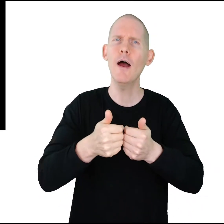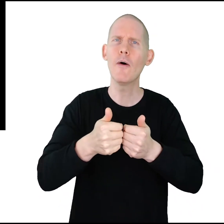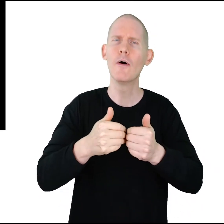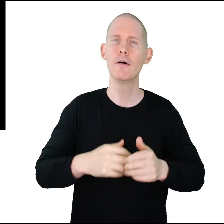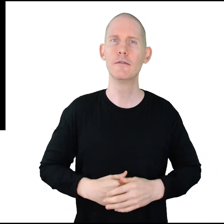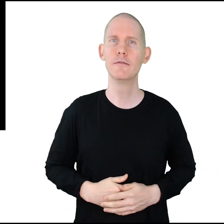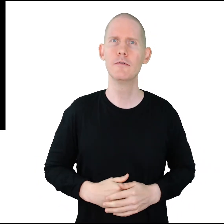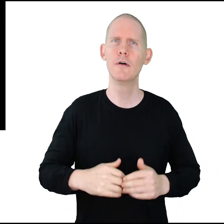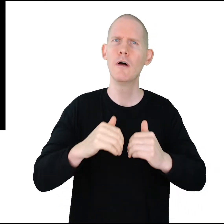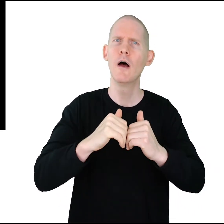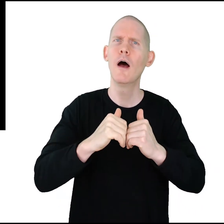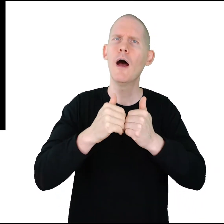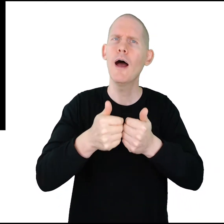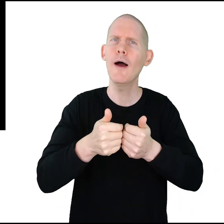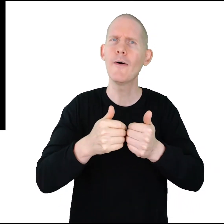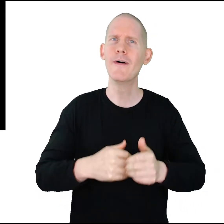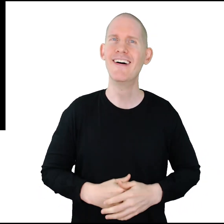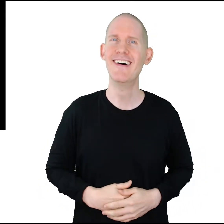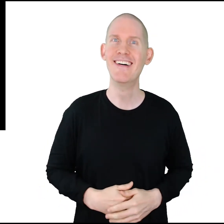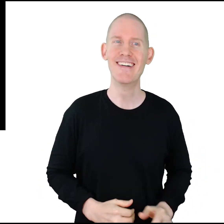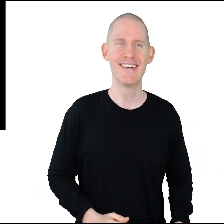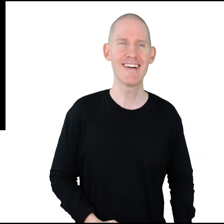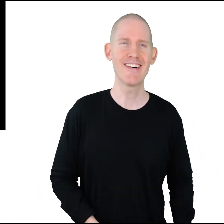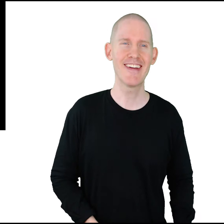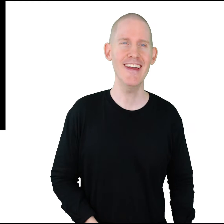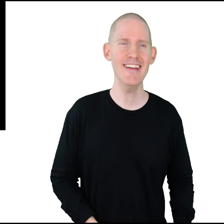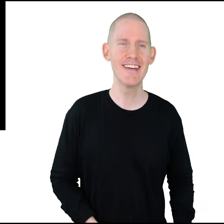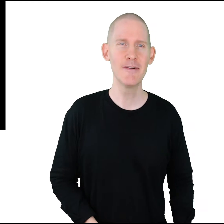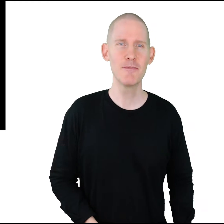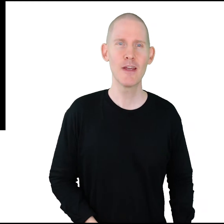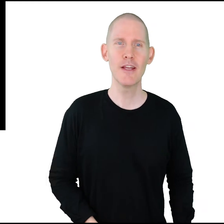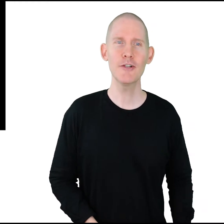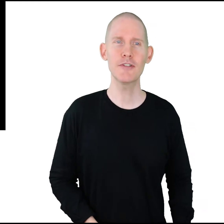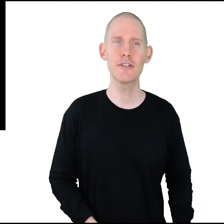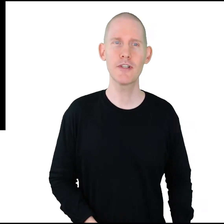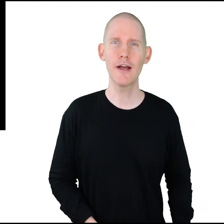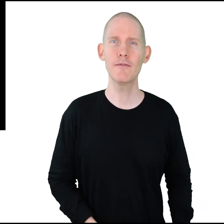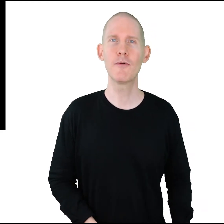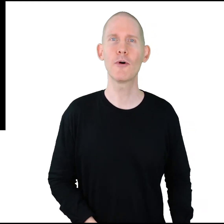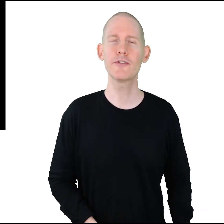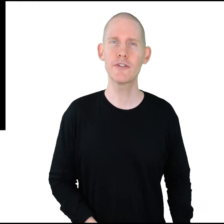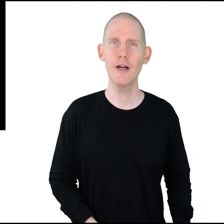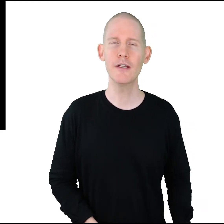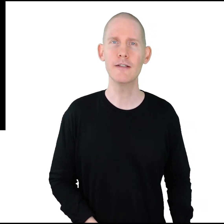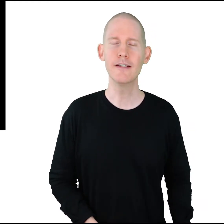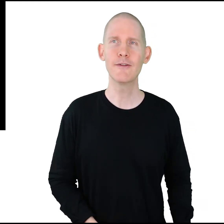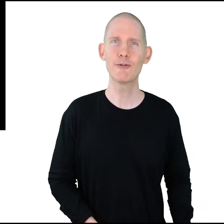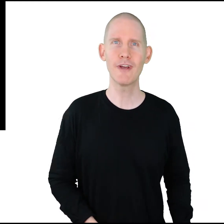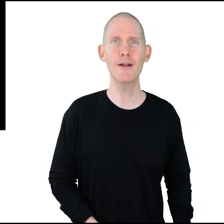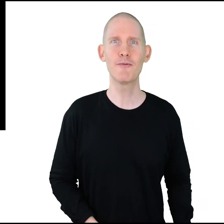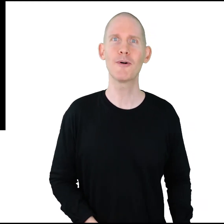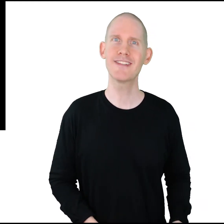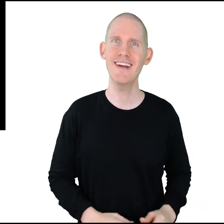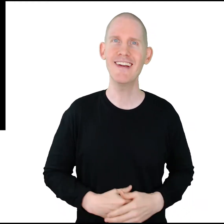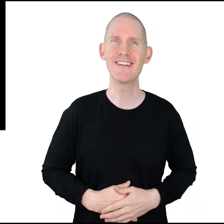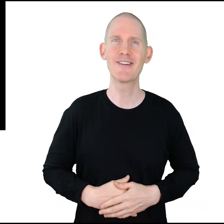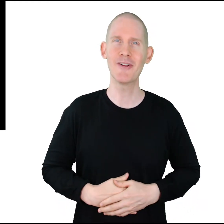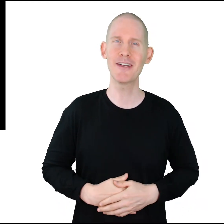How. How. Okay. Here's the sign for sign. The sign for a sign. Go like